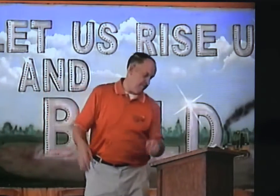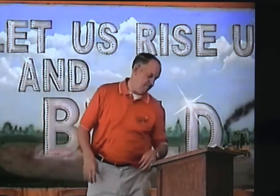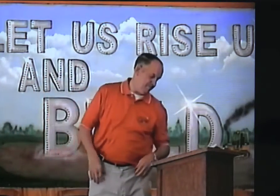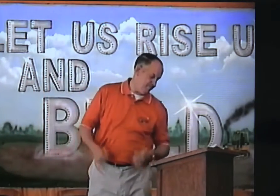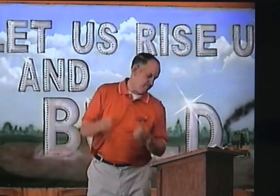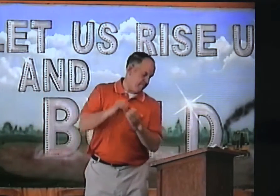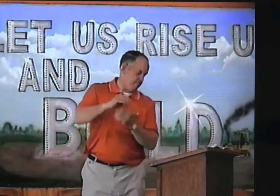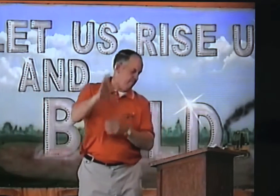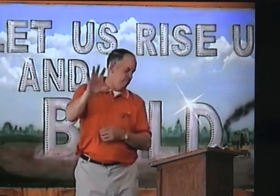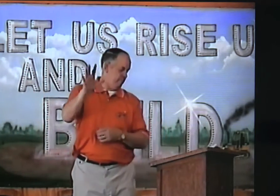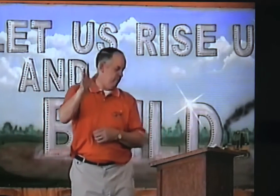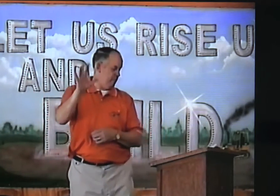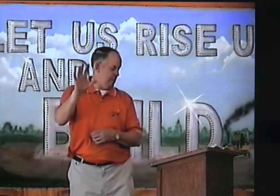all of them together.